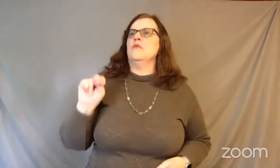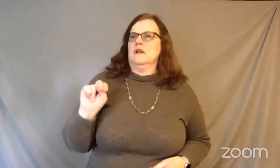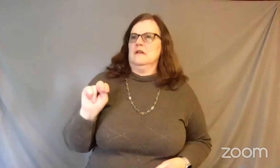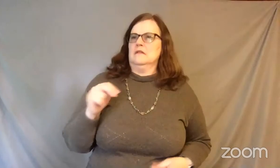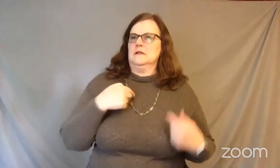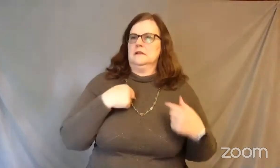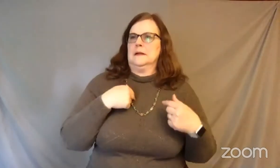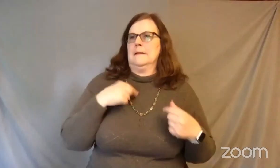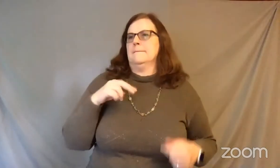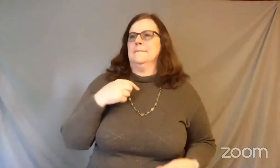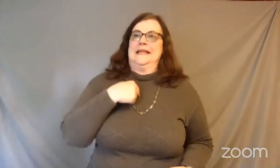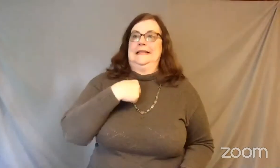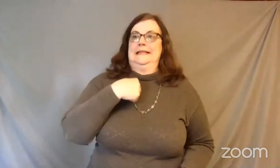of pointing?